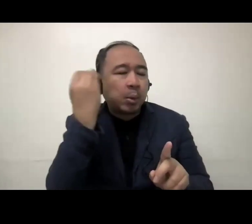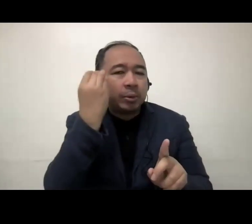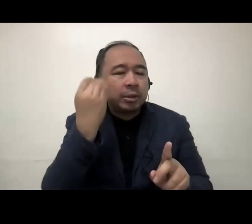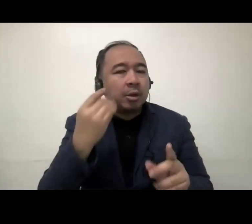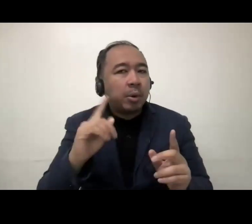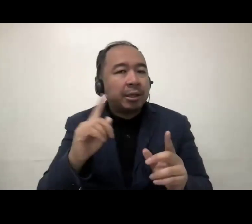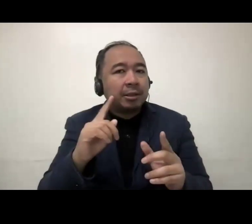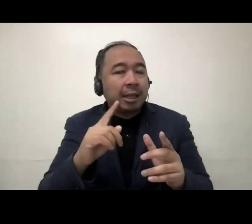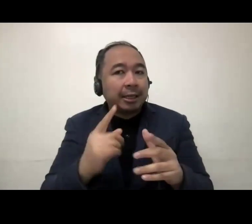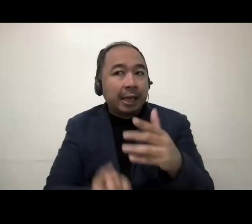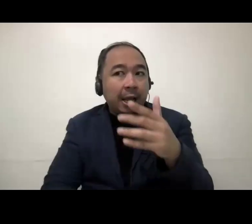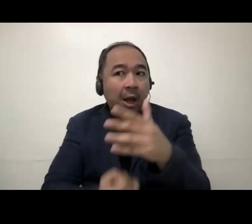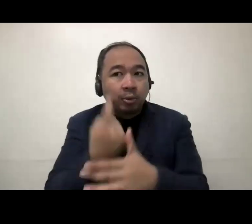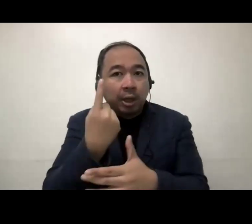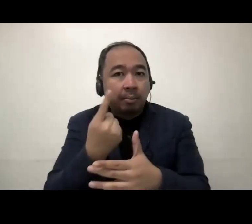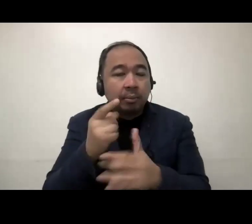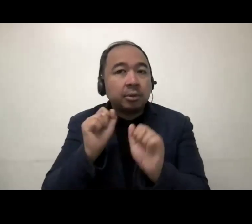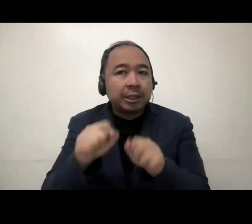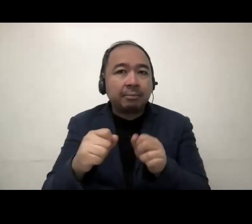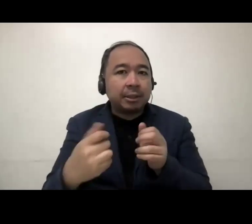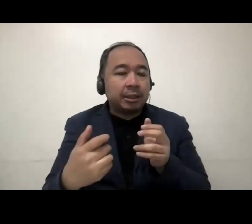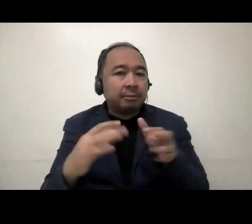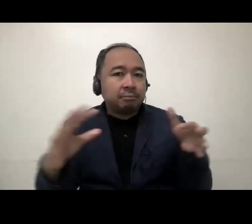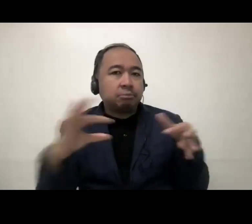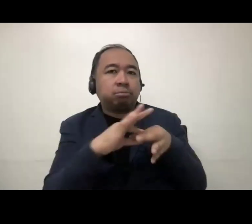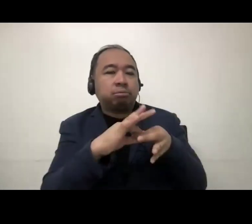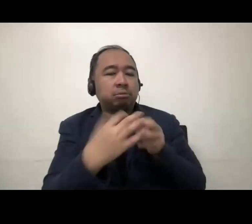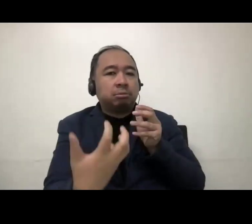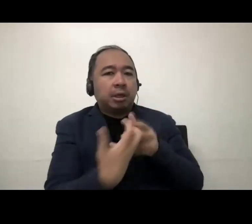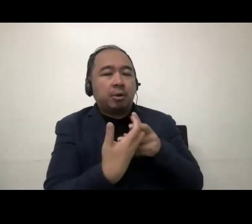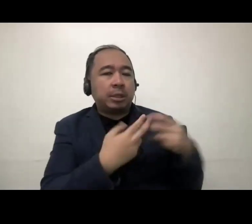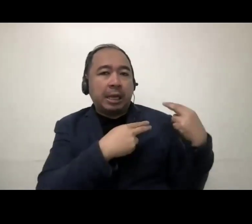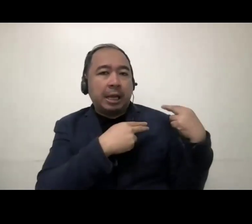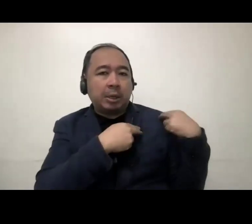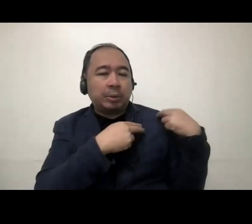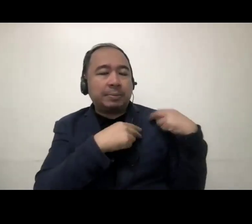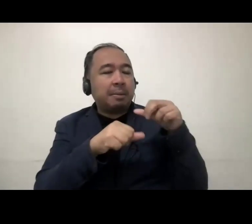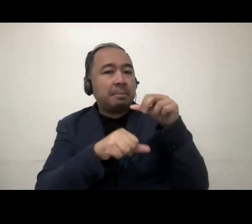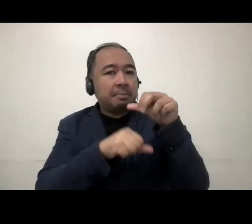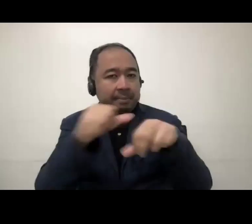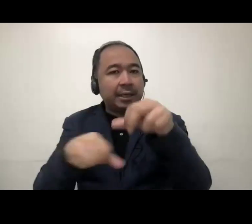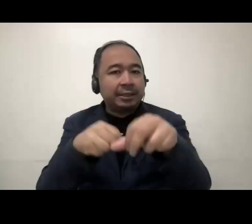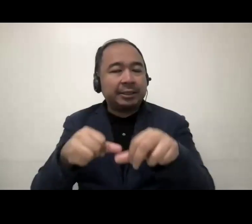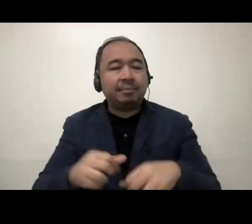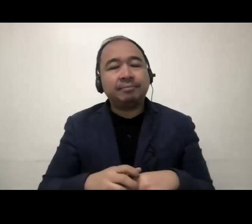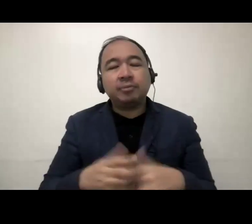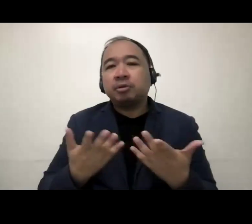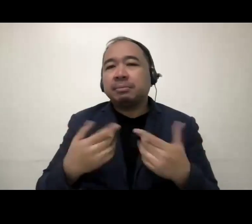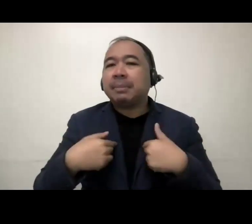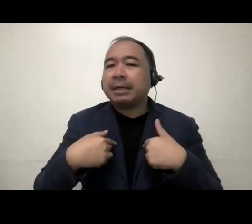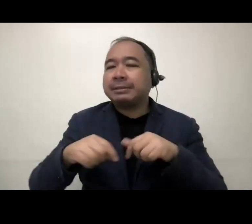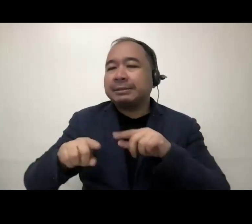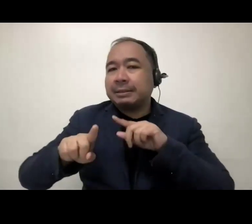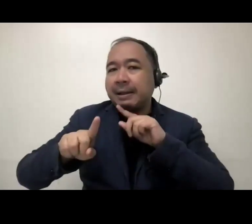be achieved in the way that we develop the accountability mechanism. So that would be my answer to what is the